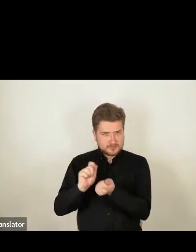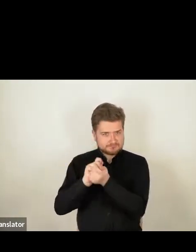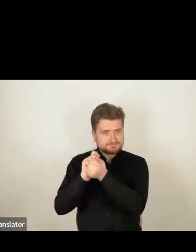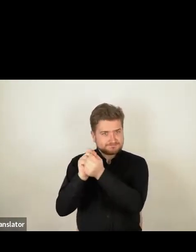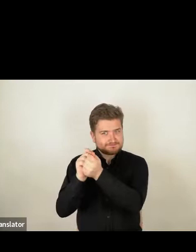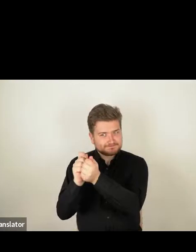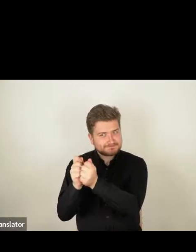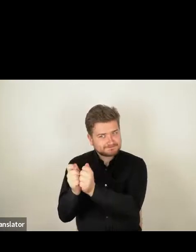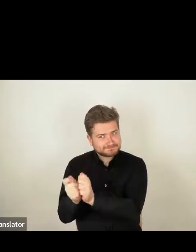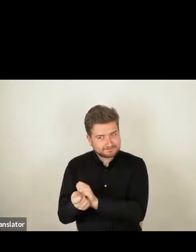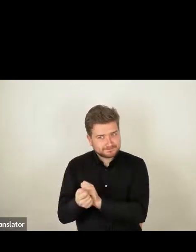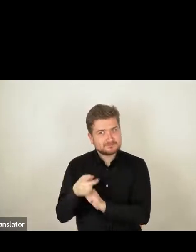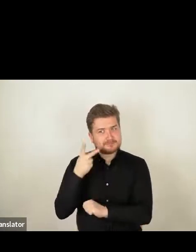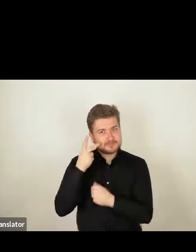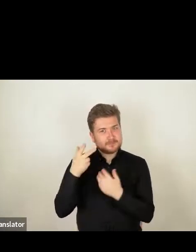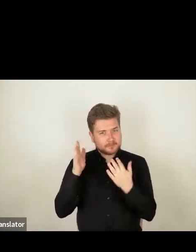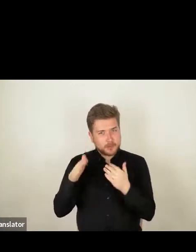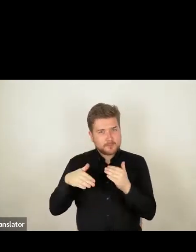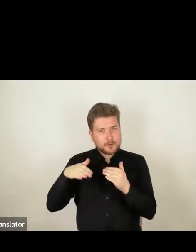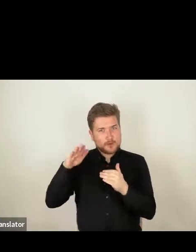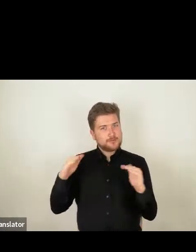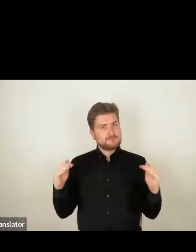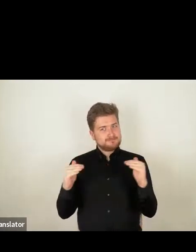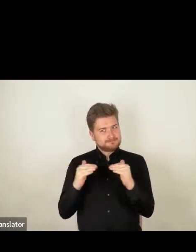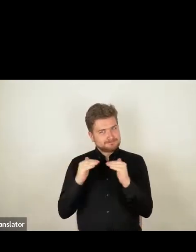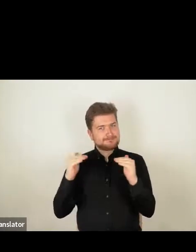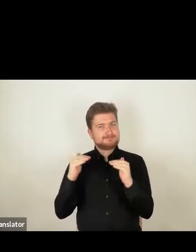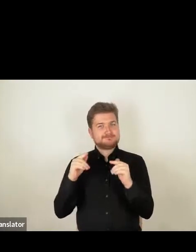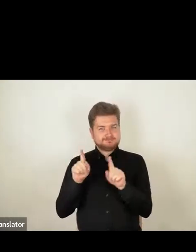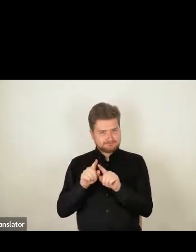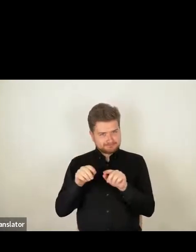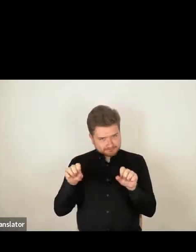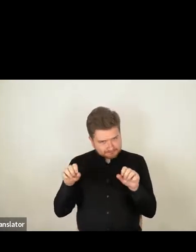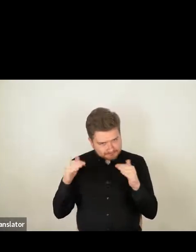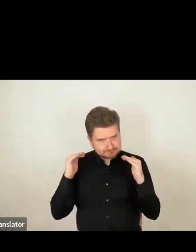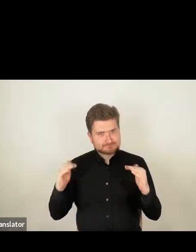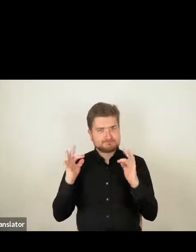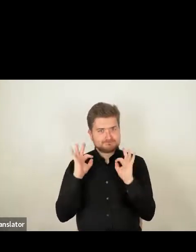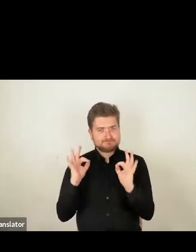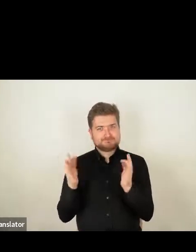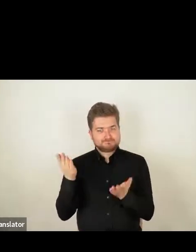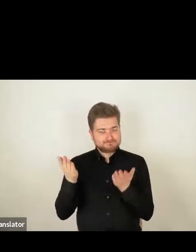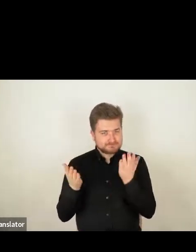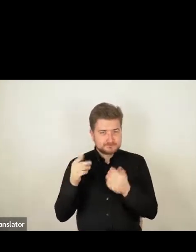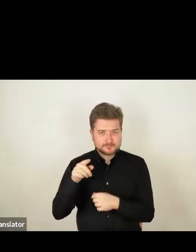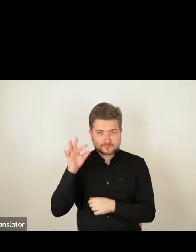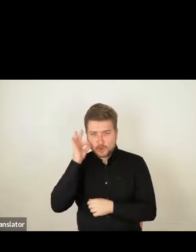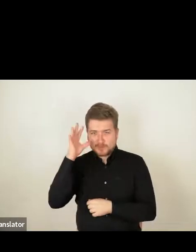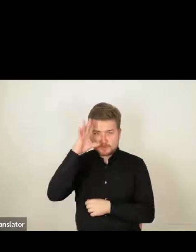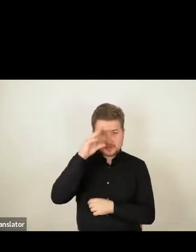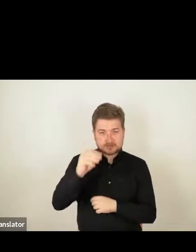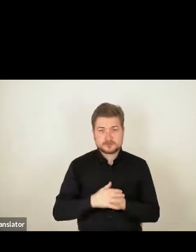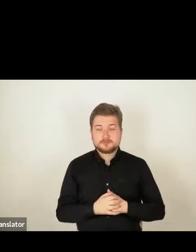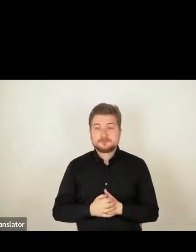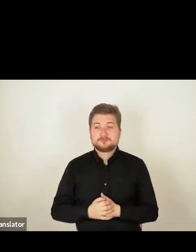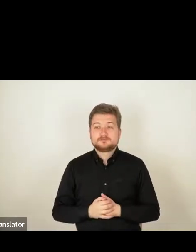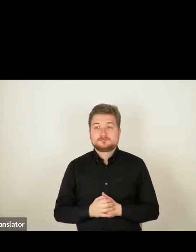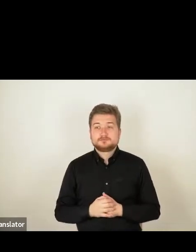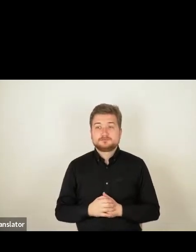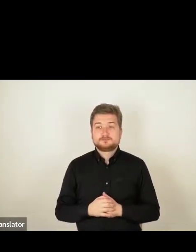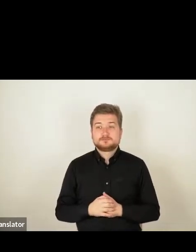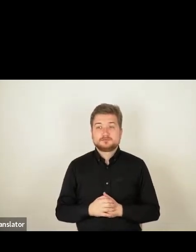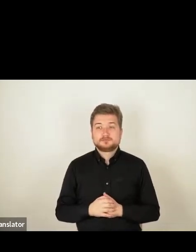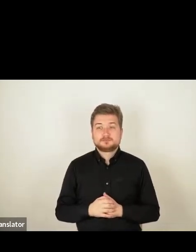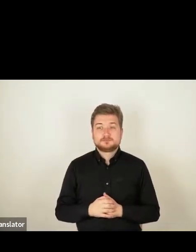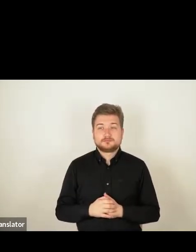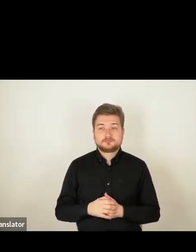sensitive institutions, which is very important for OSCE as a security organization. We see security